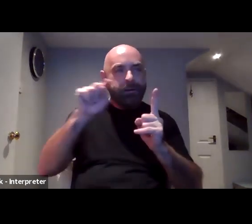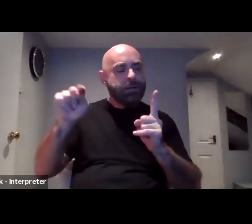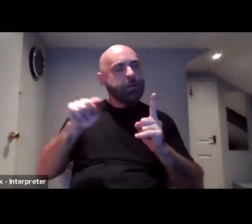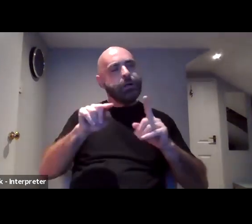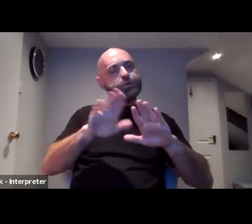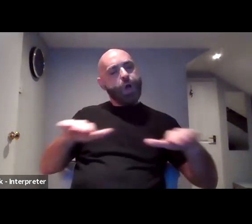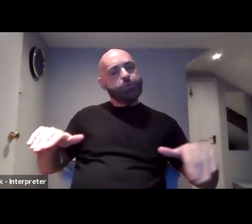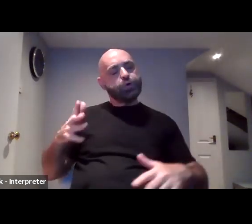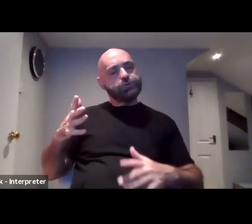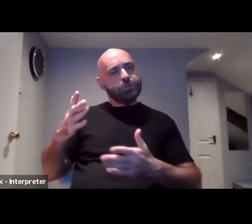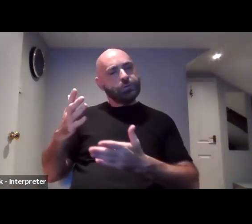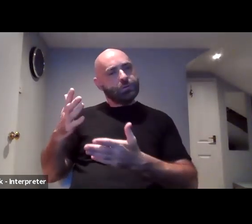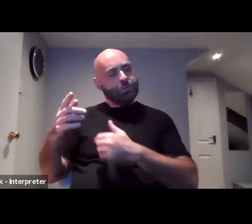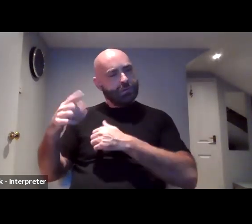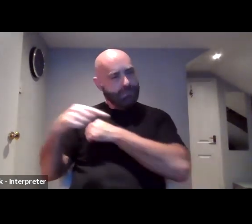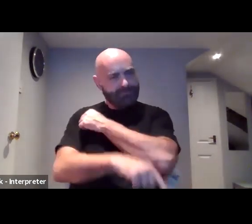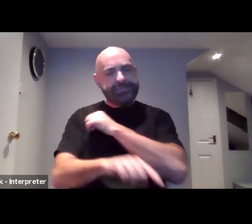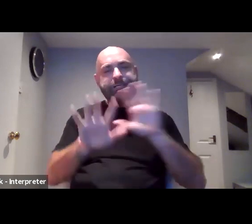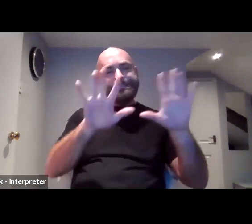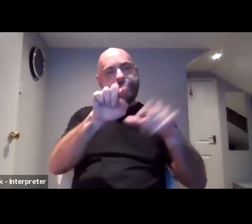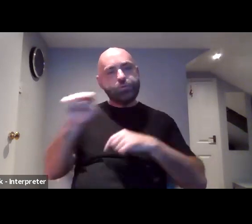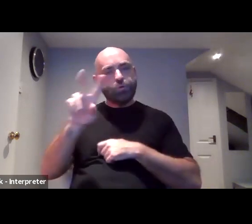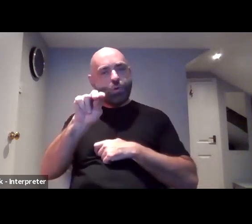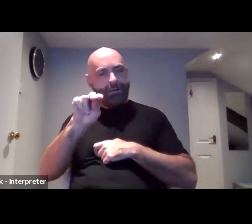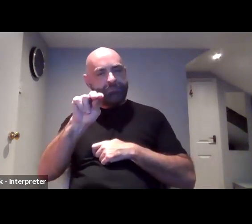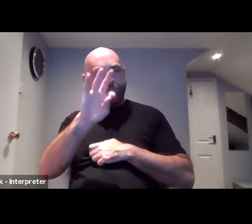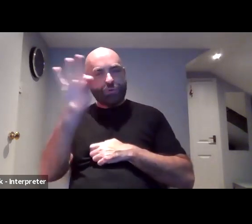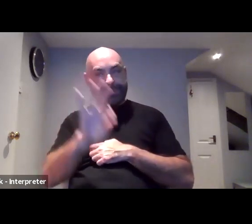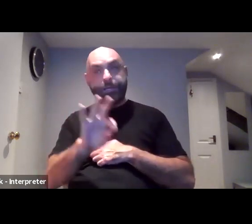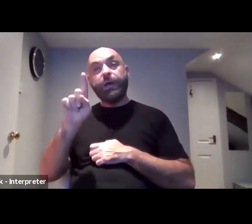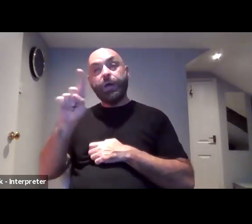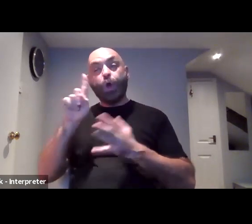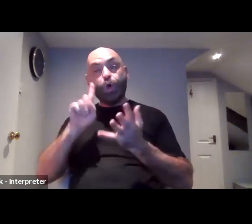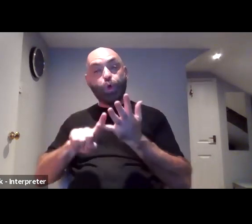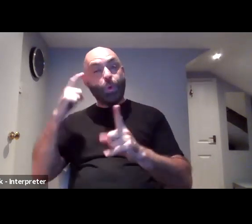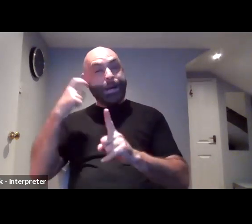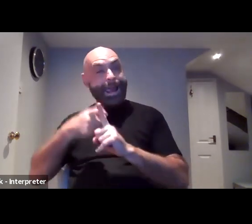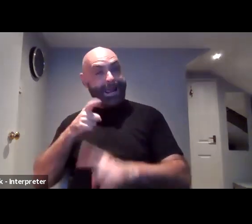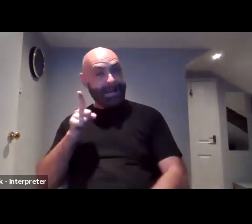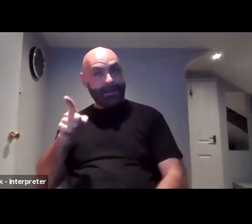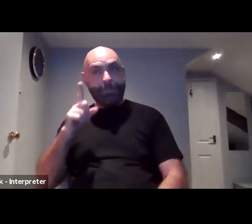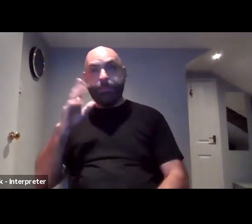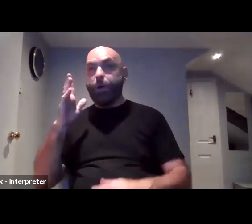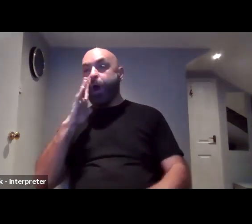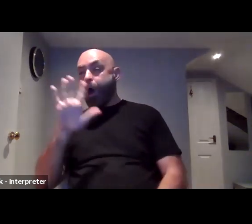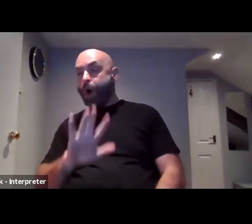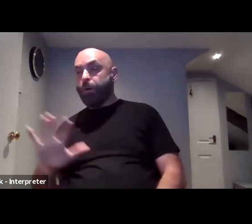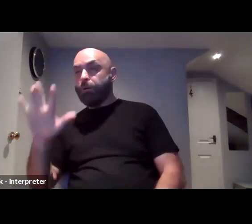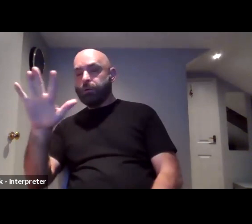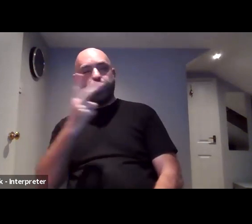childhood poverty is 10 to 12%. In the UK, overall,